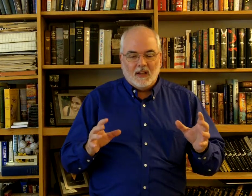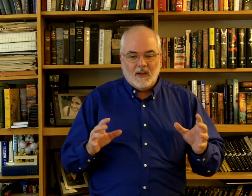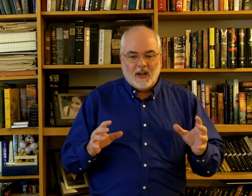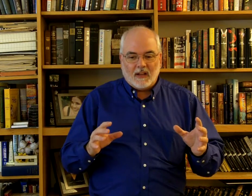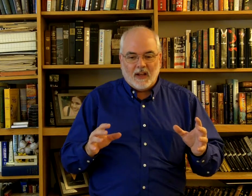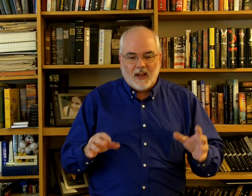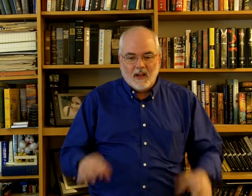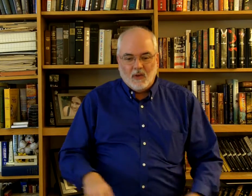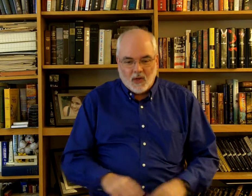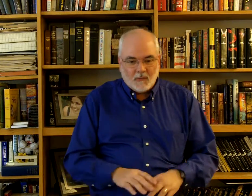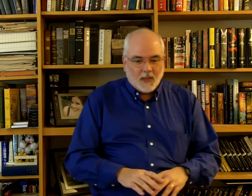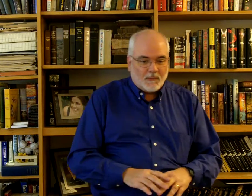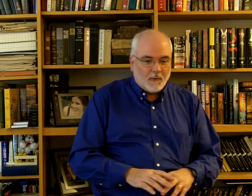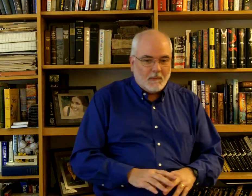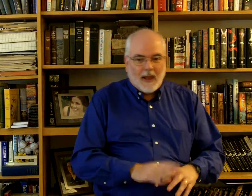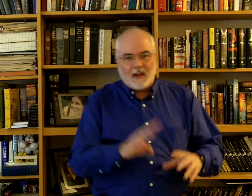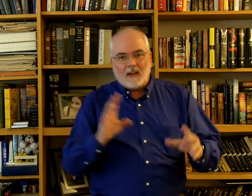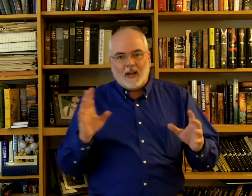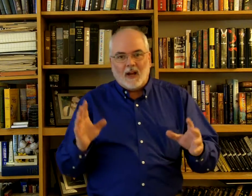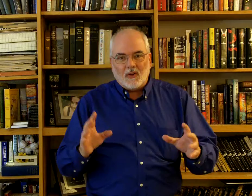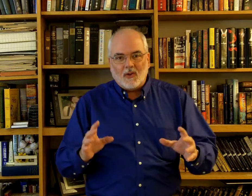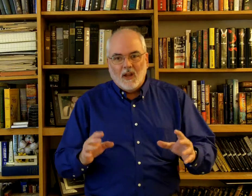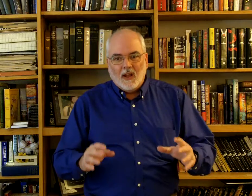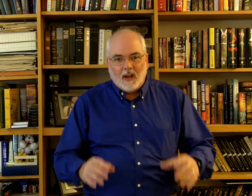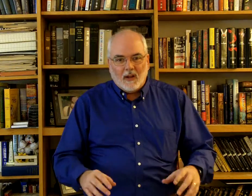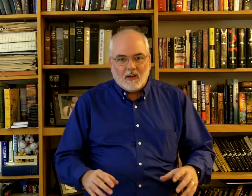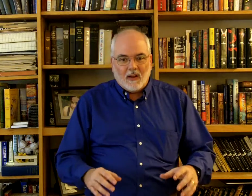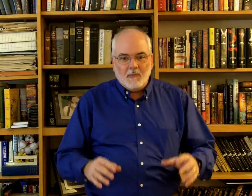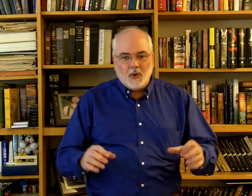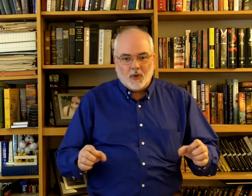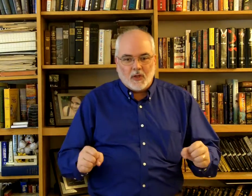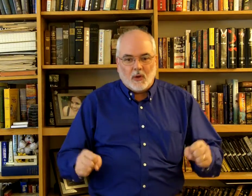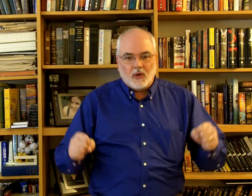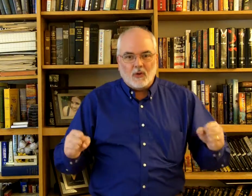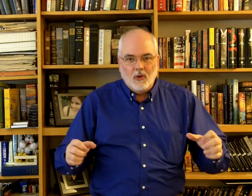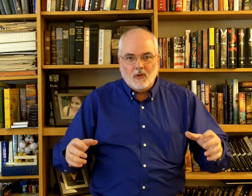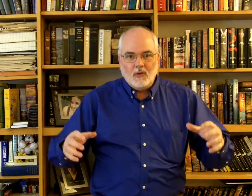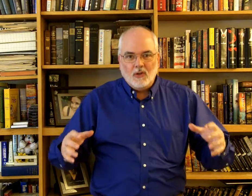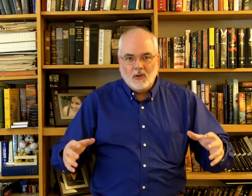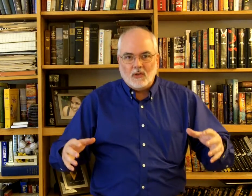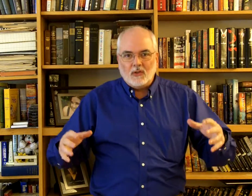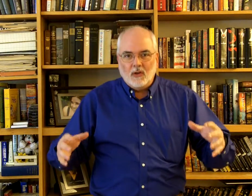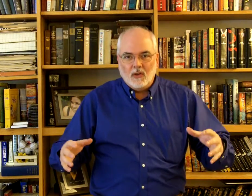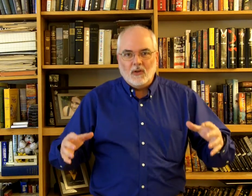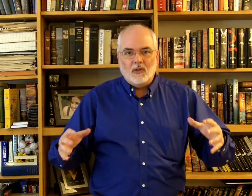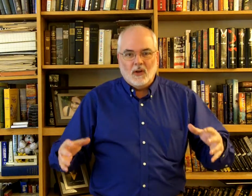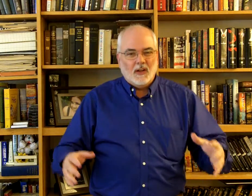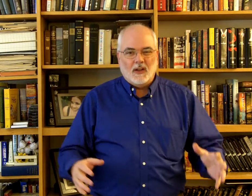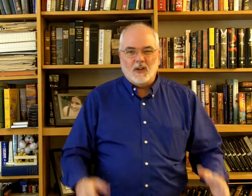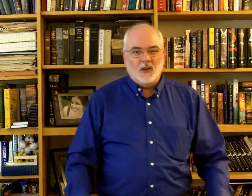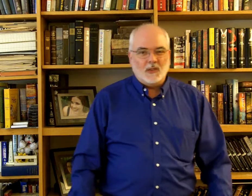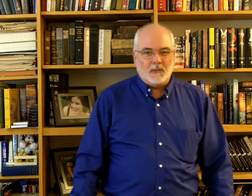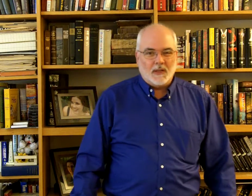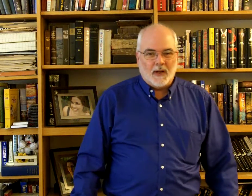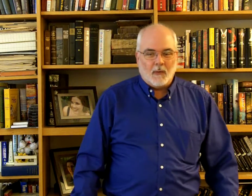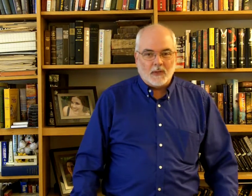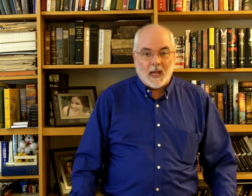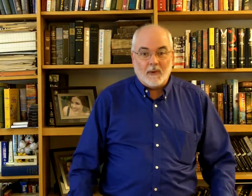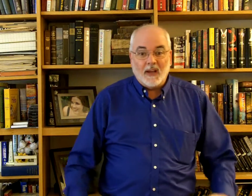got the guy who comes up from the back of the couch, and he gets the music going, toom, toom, toom, toom, and you know something terrible is happening.